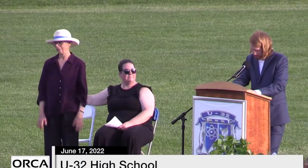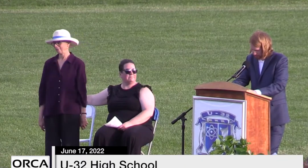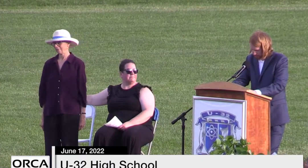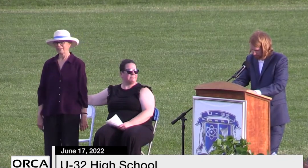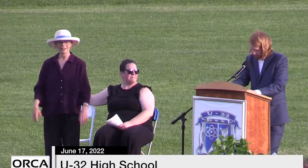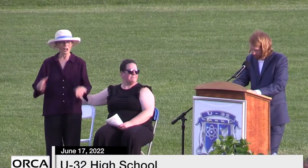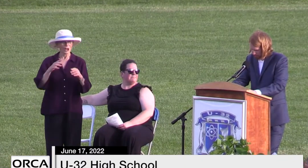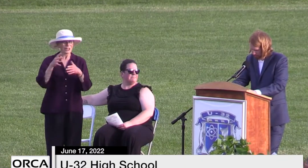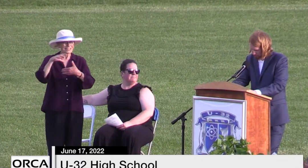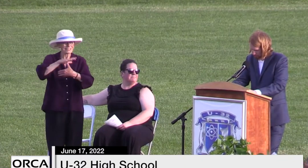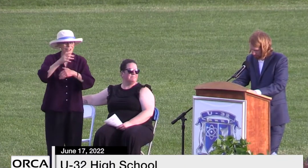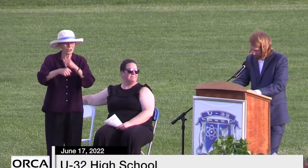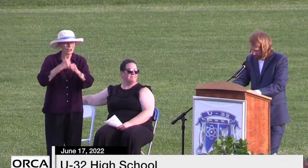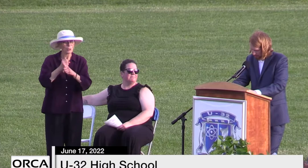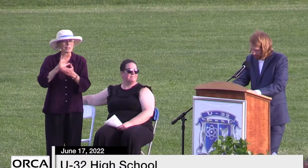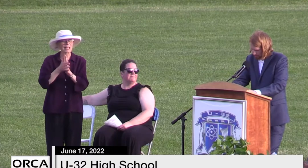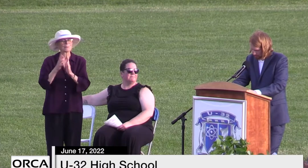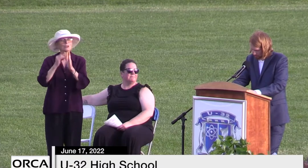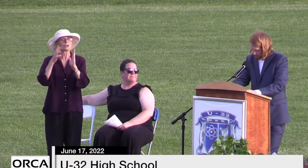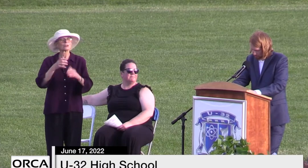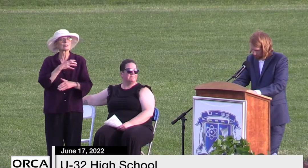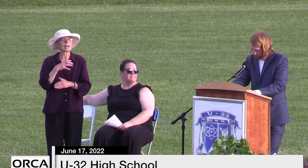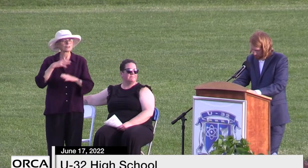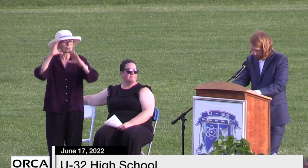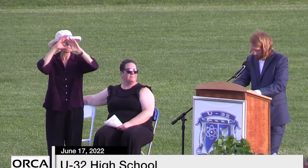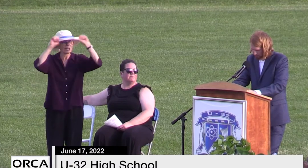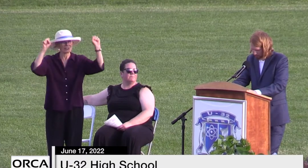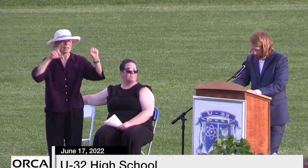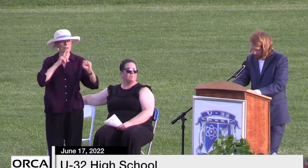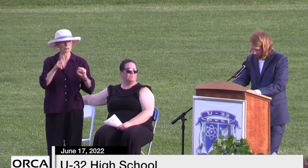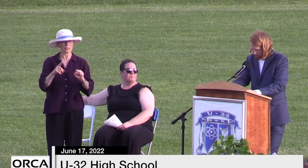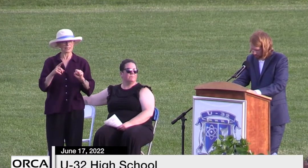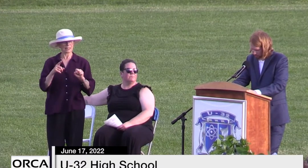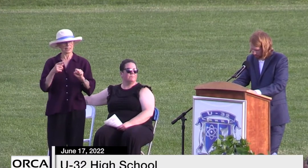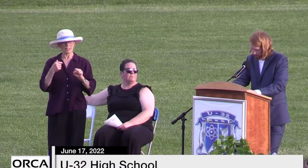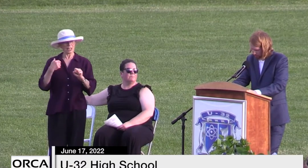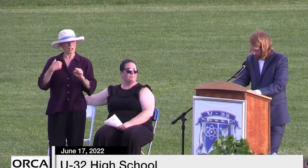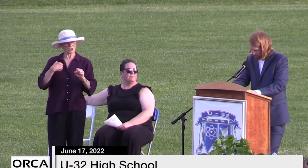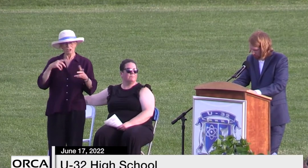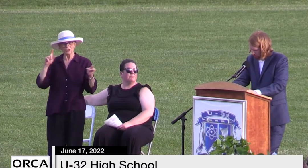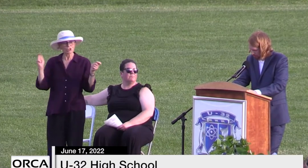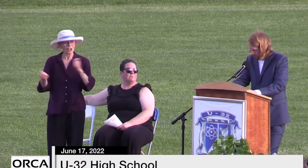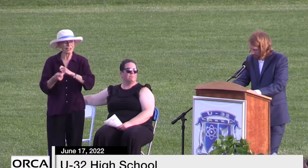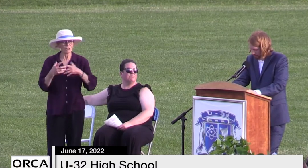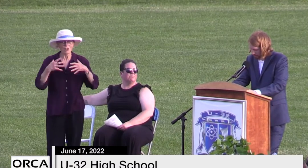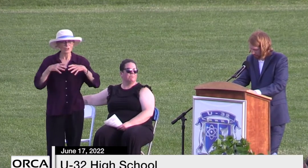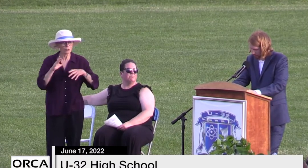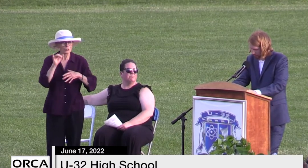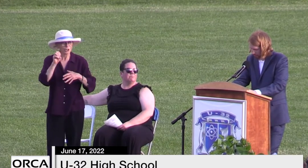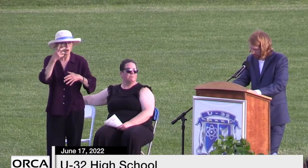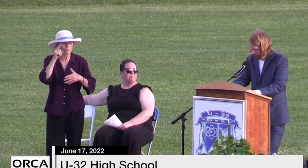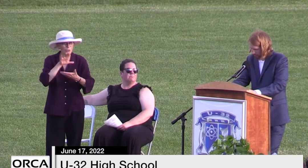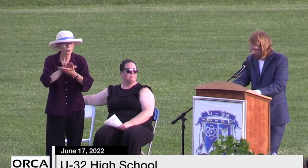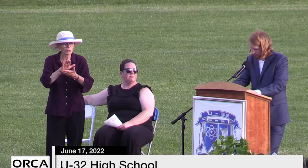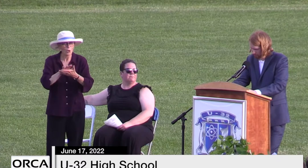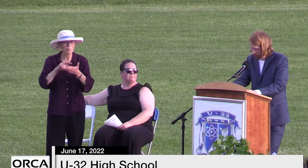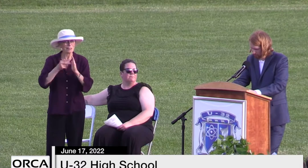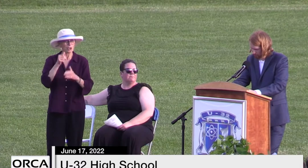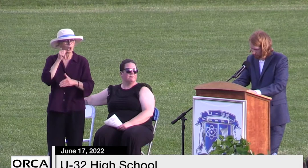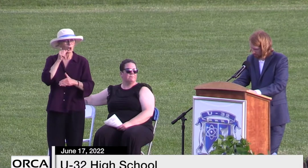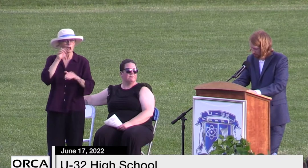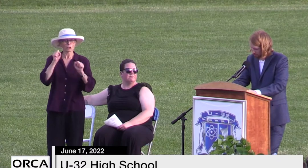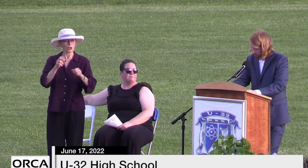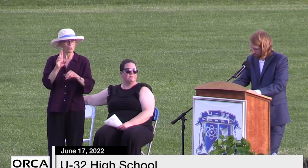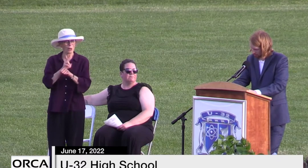senior year, she became student council president and was able to be so progressive that she changed the dress code for the school, allowing female students to be able to